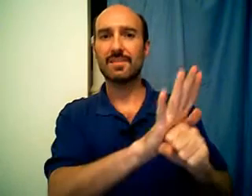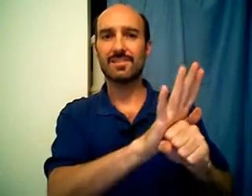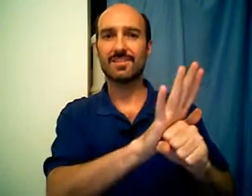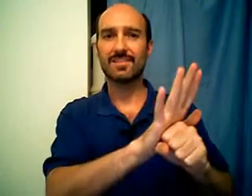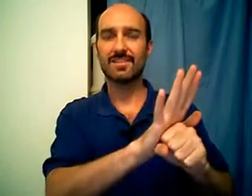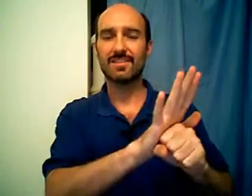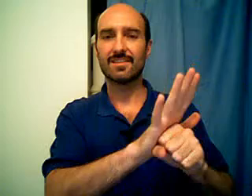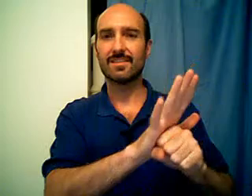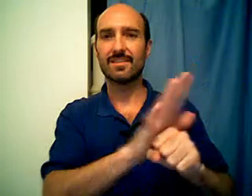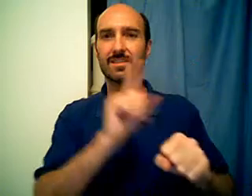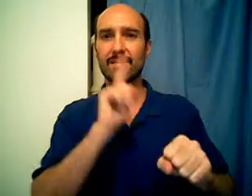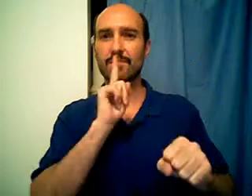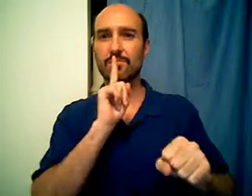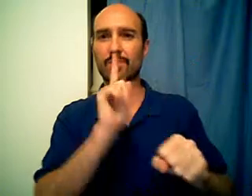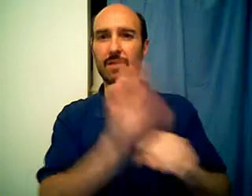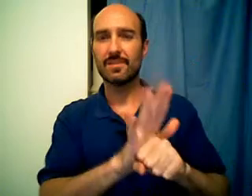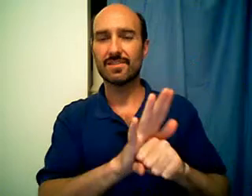Promise. Promise.